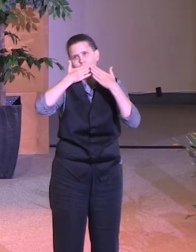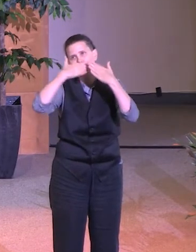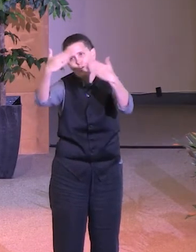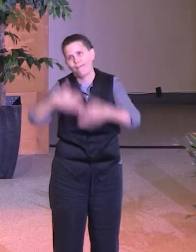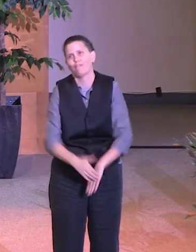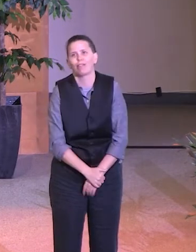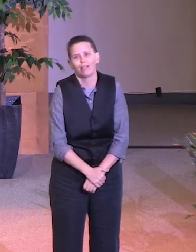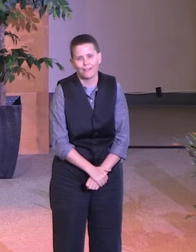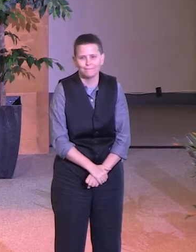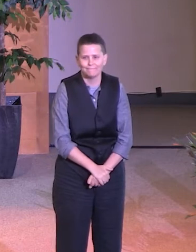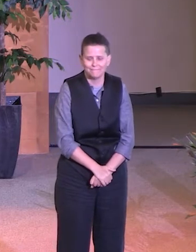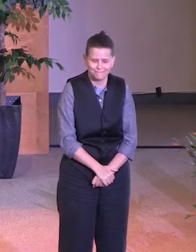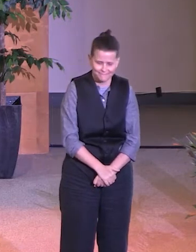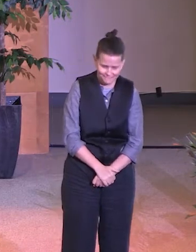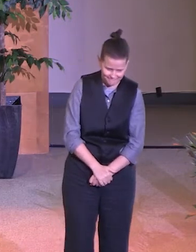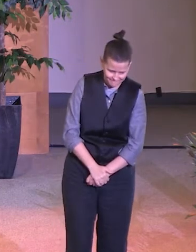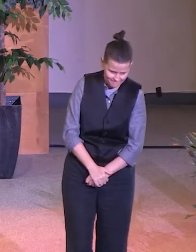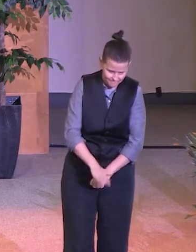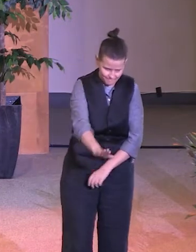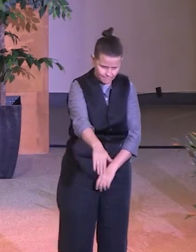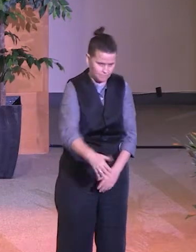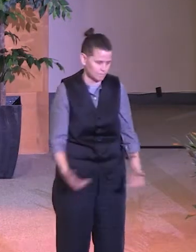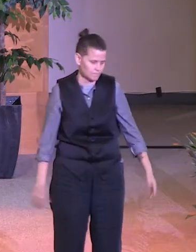am grateful.